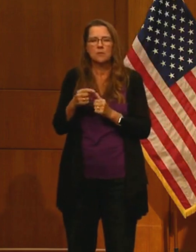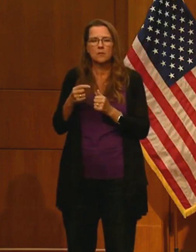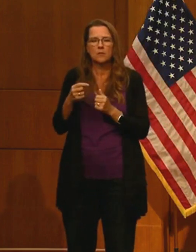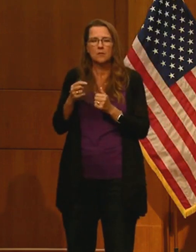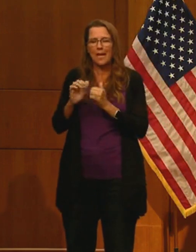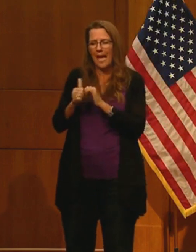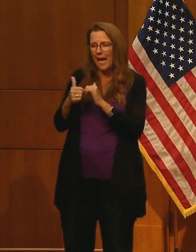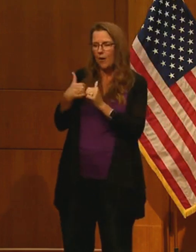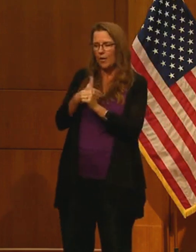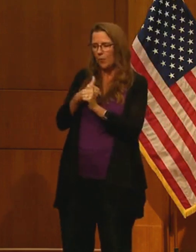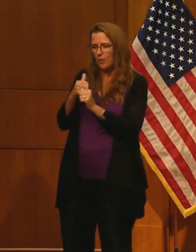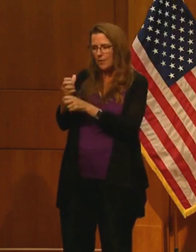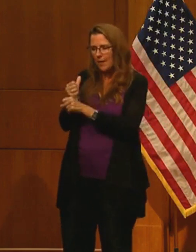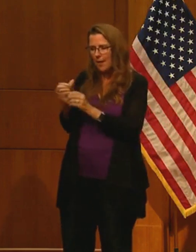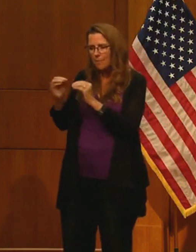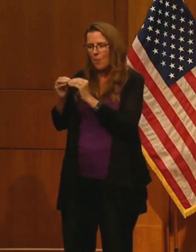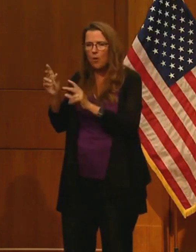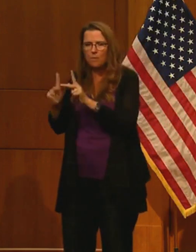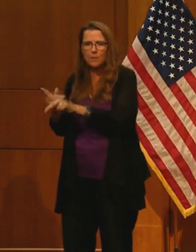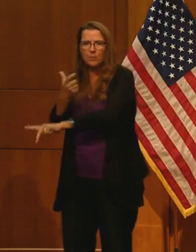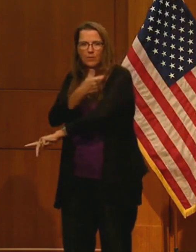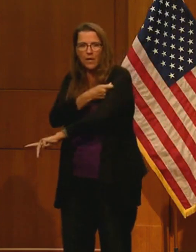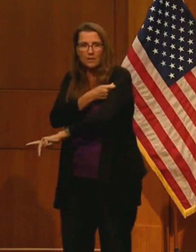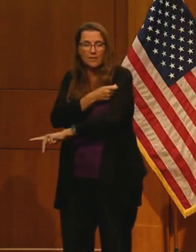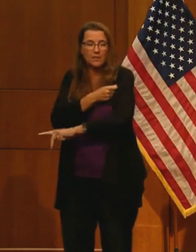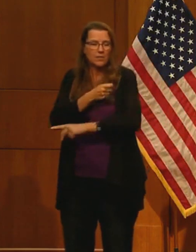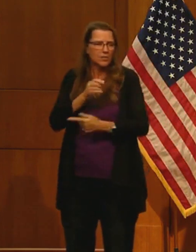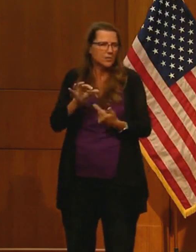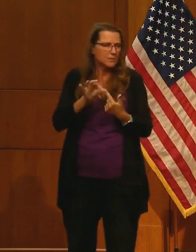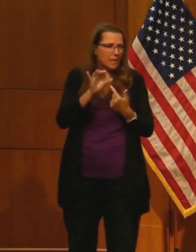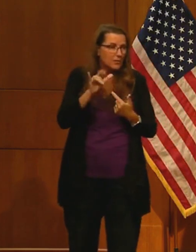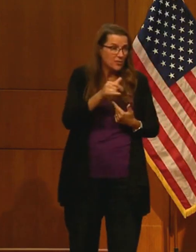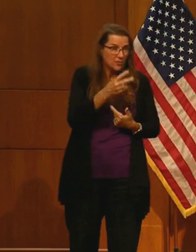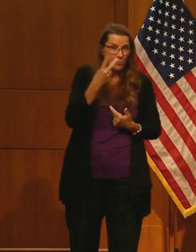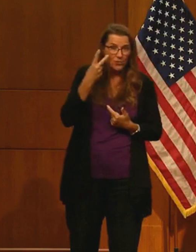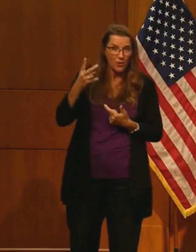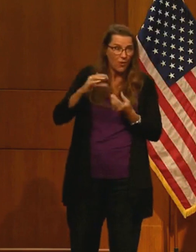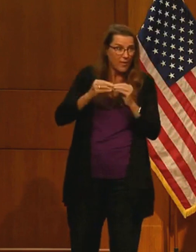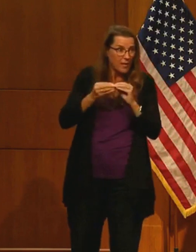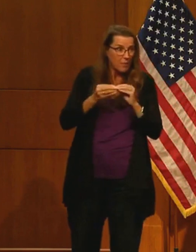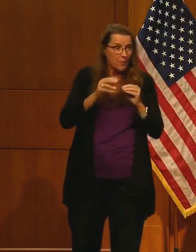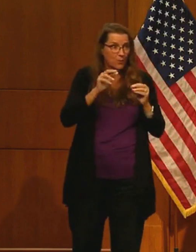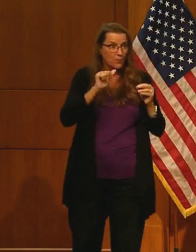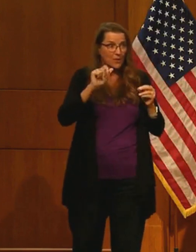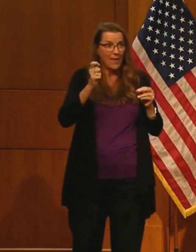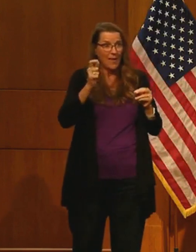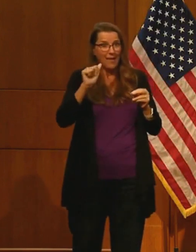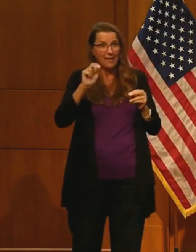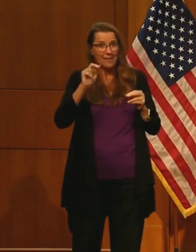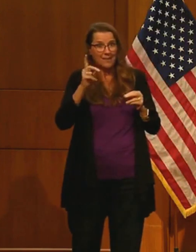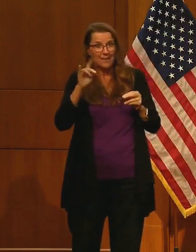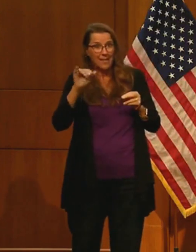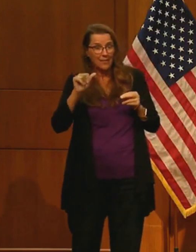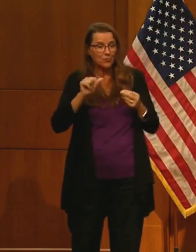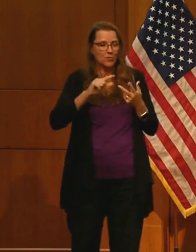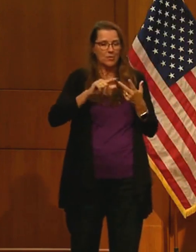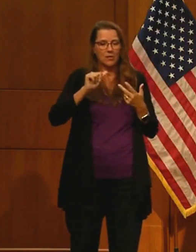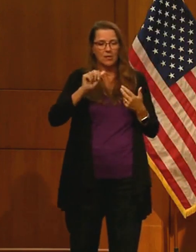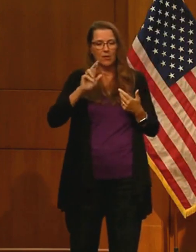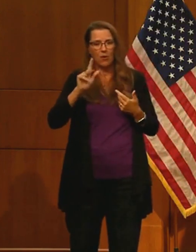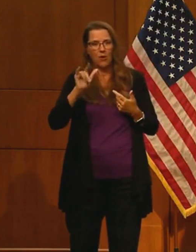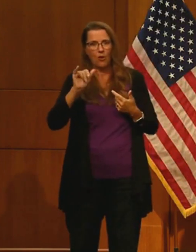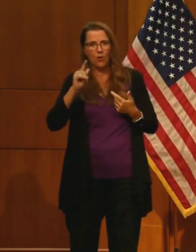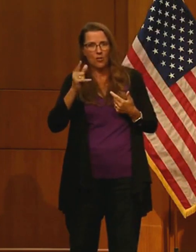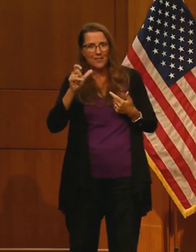people vaccinated, and especially, I mean, you saw the numbers like in Alexandria and Arlington, and then other counties like